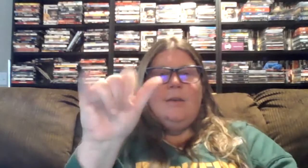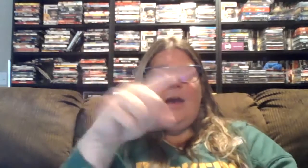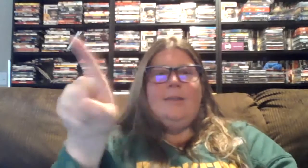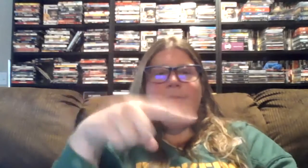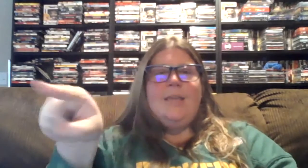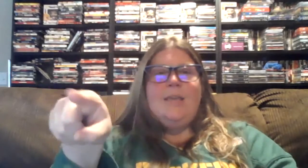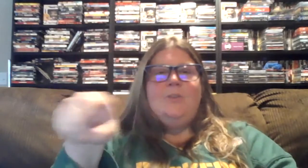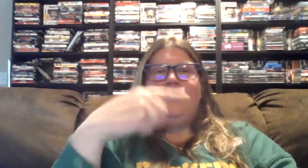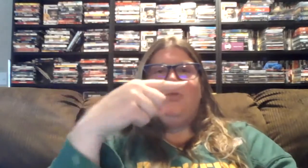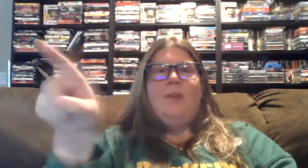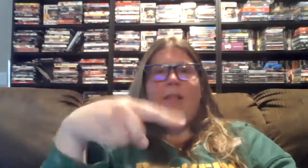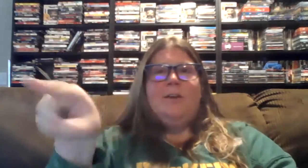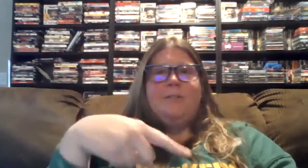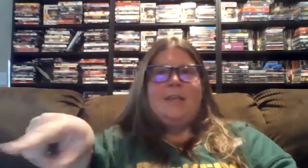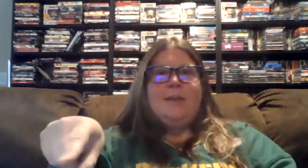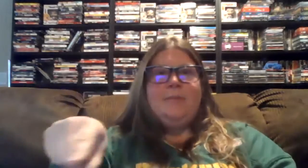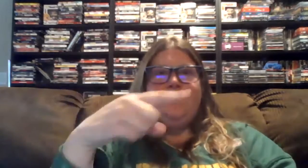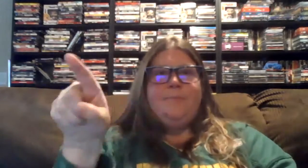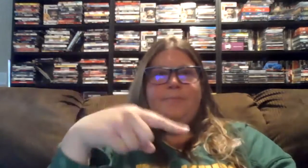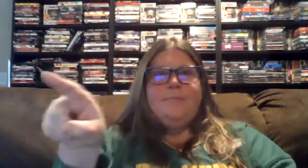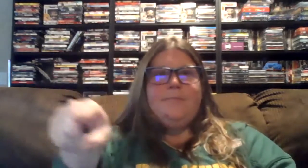And a Z, you just draw the letter Z.